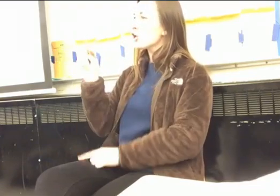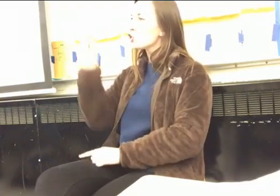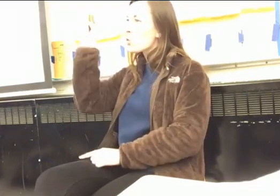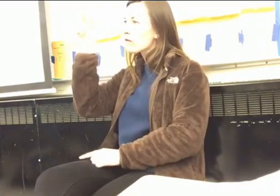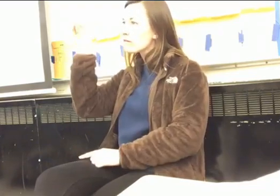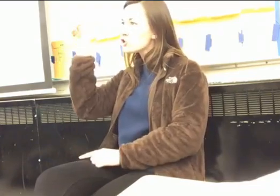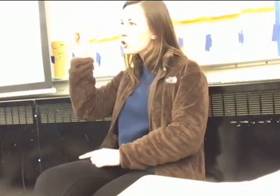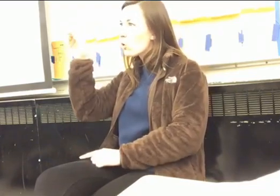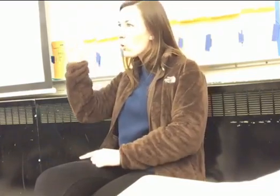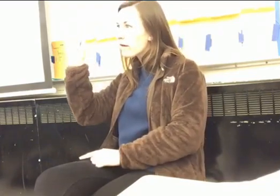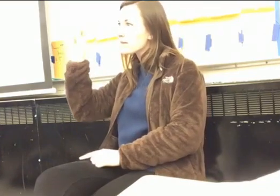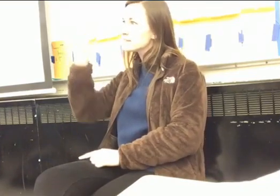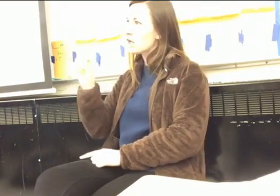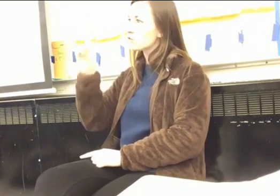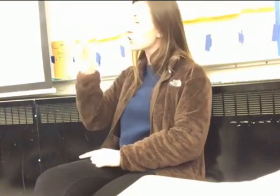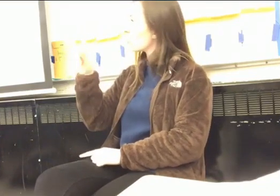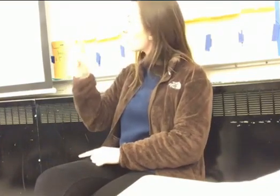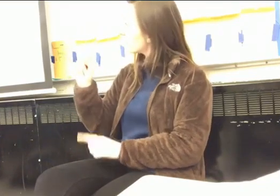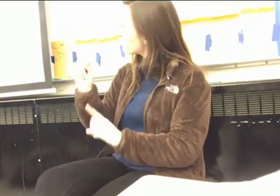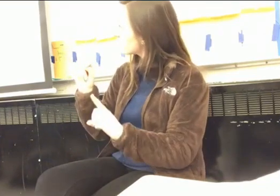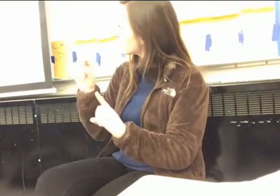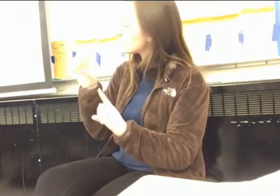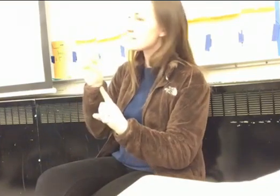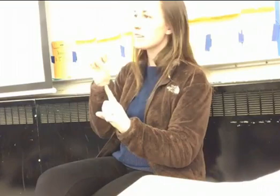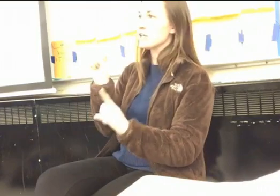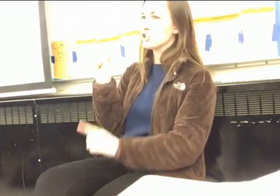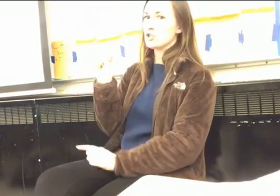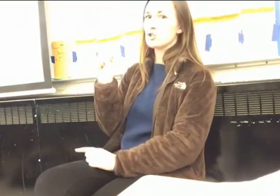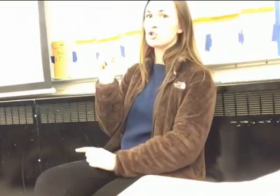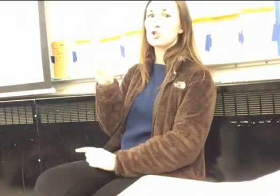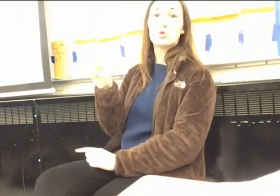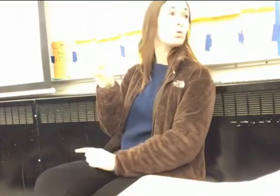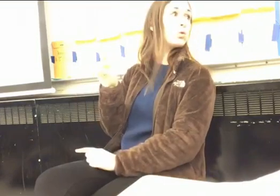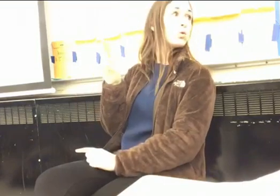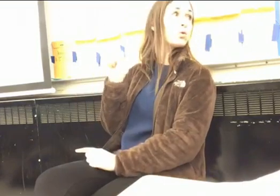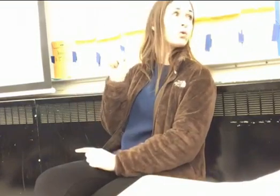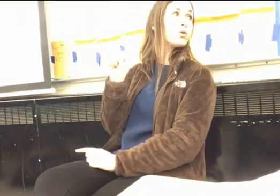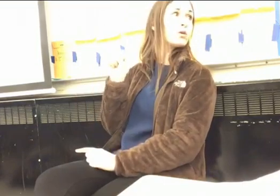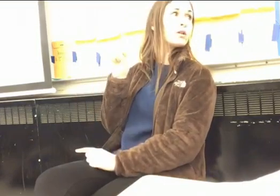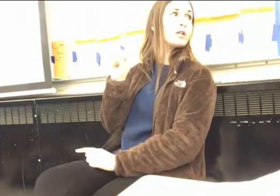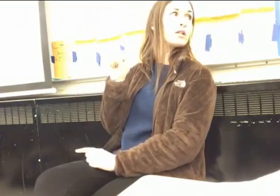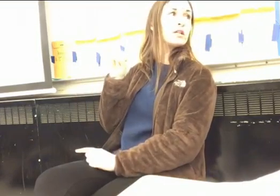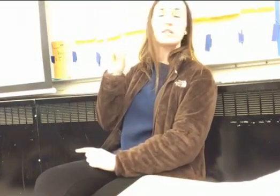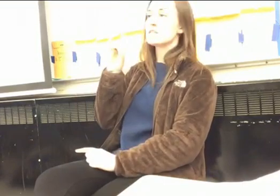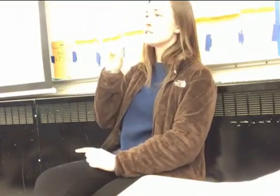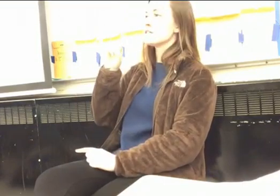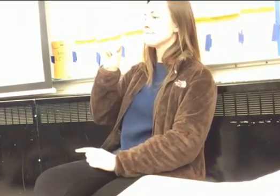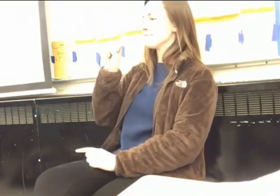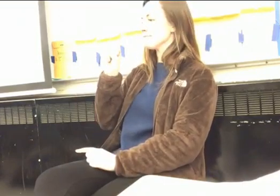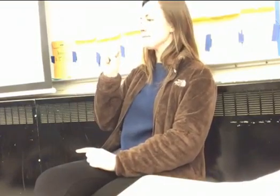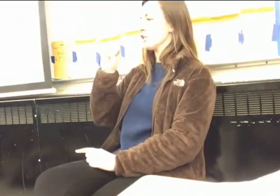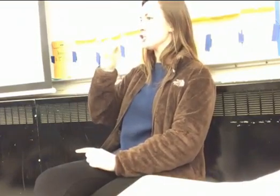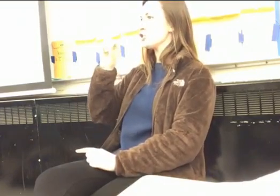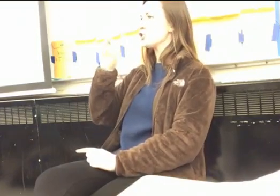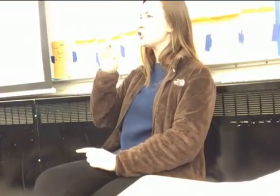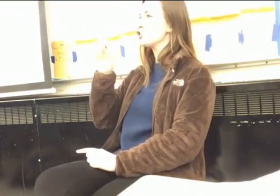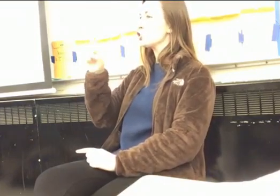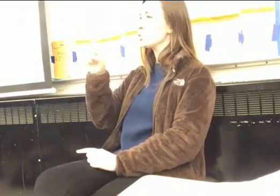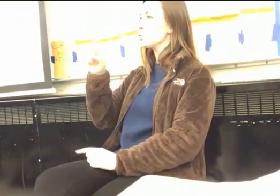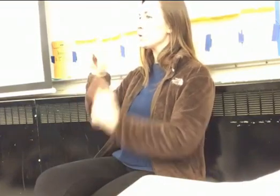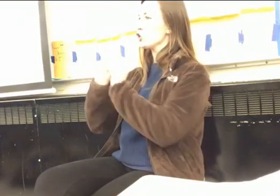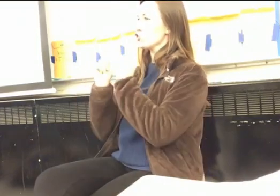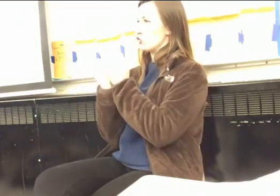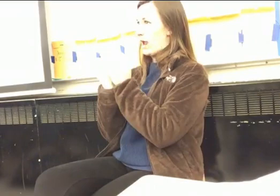tribe. All this land is their designated reservation by the U.S. government. Well, what happens is